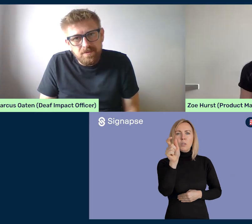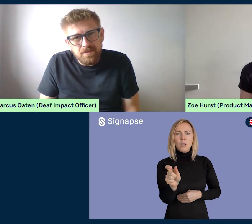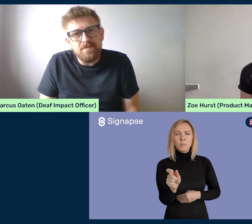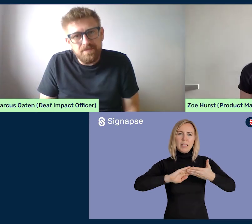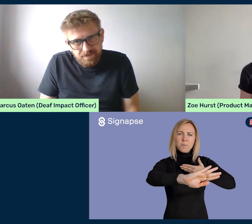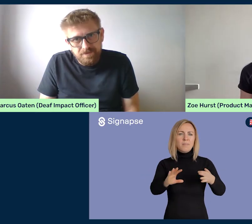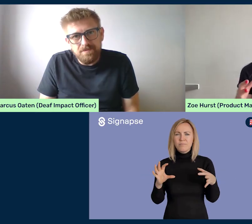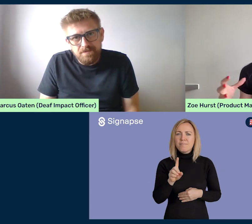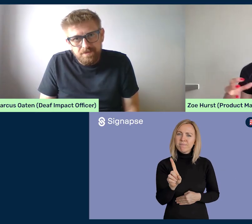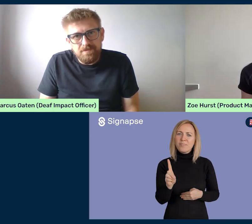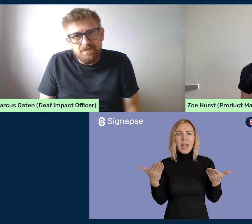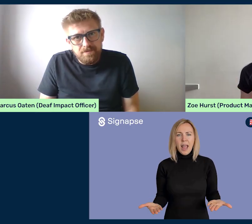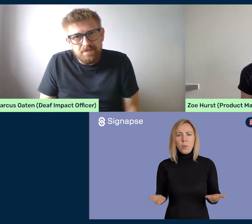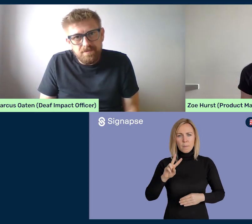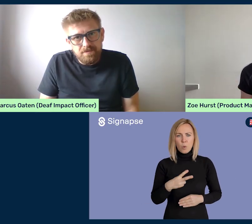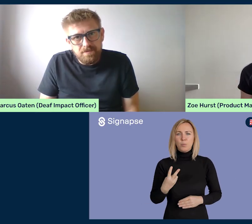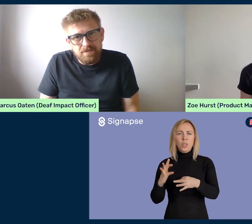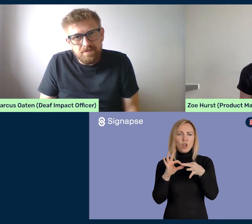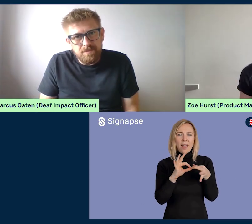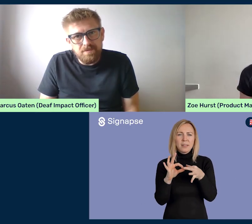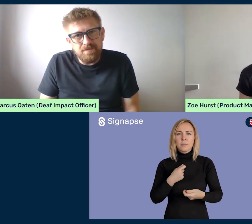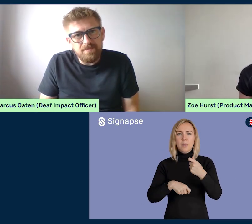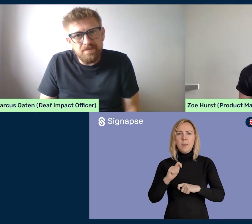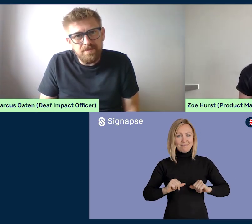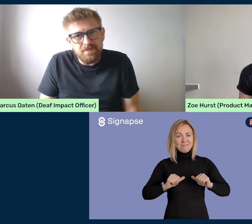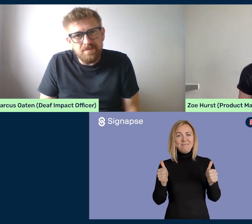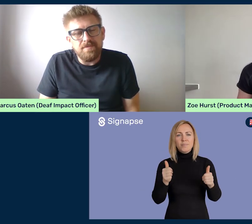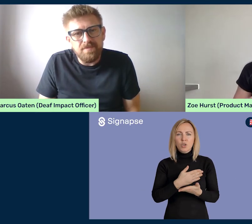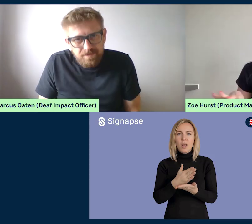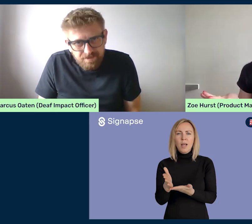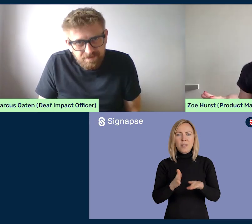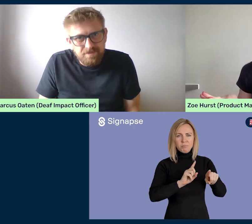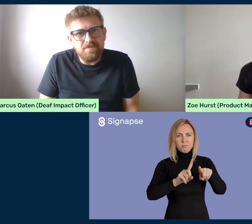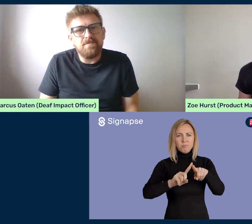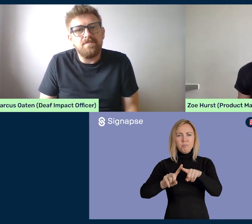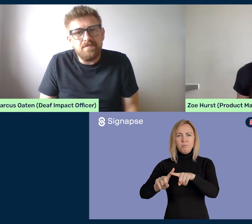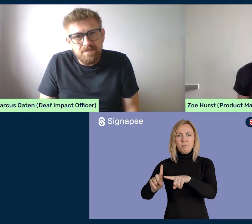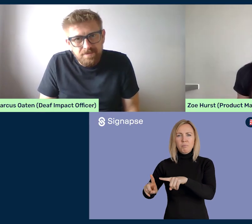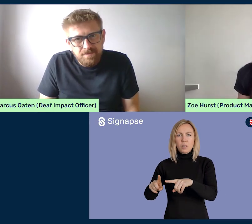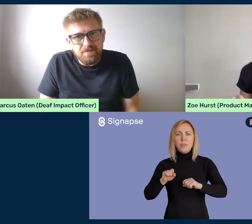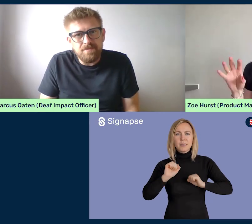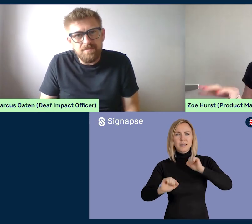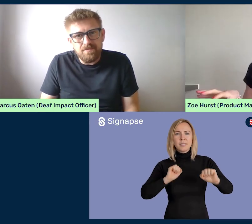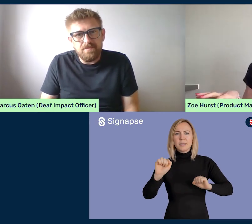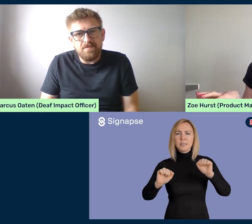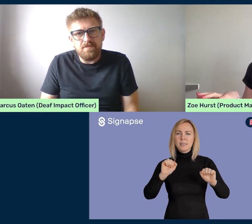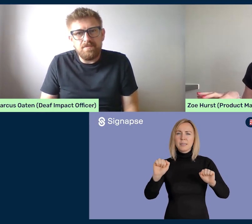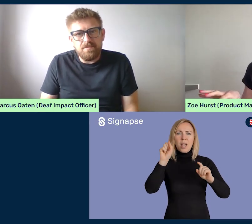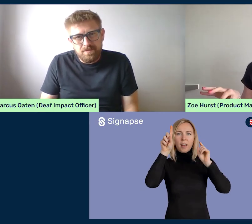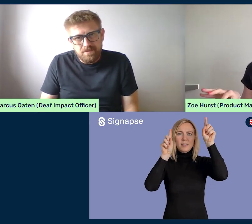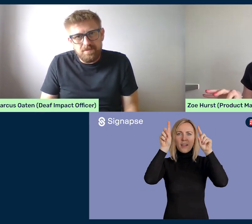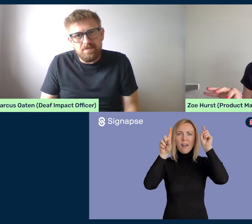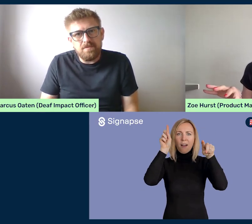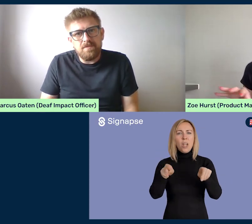that middle ground where we can kind of come together. And instead of it being so separate, is we build and you